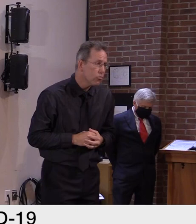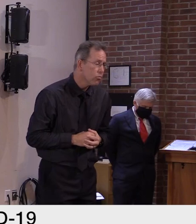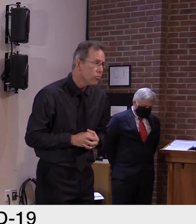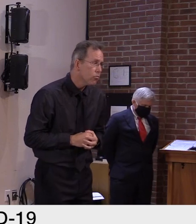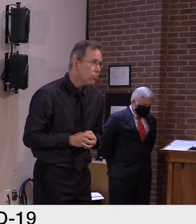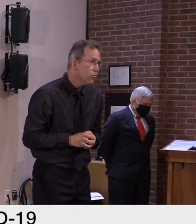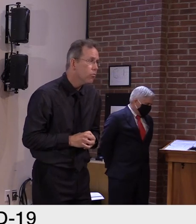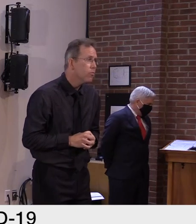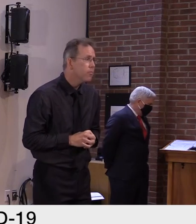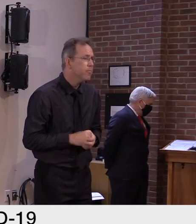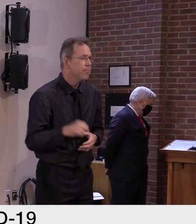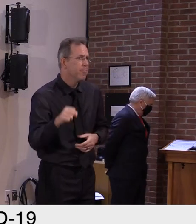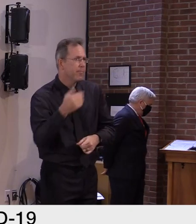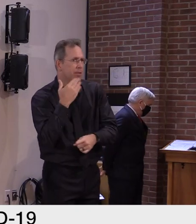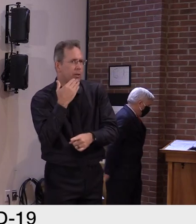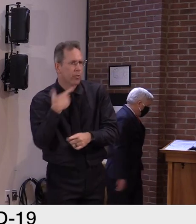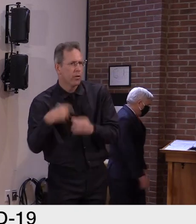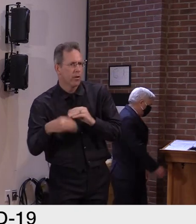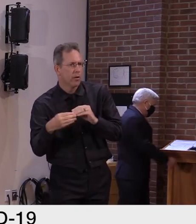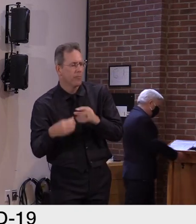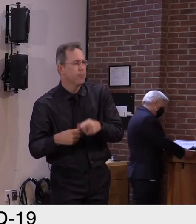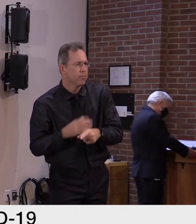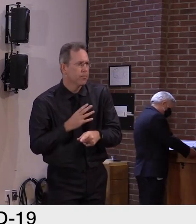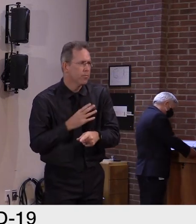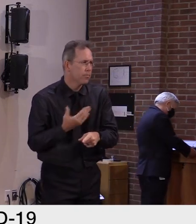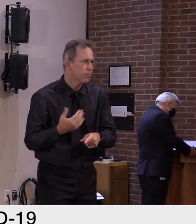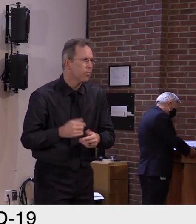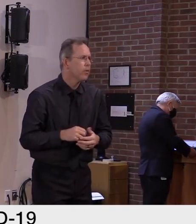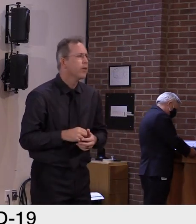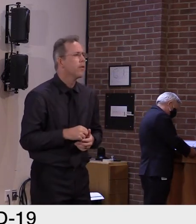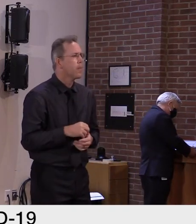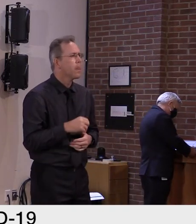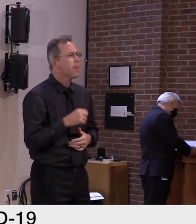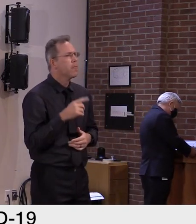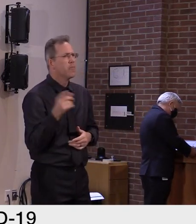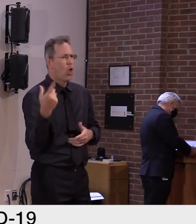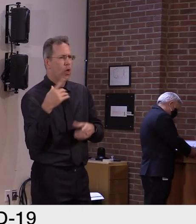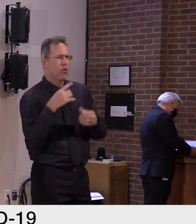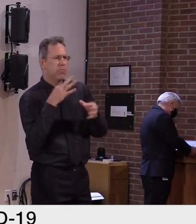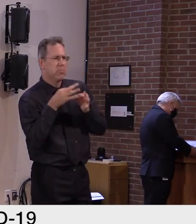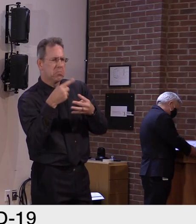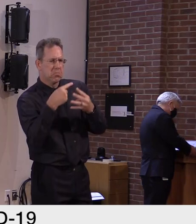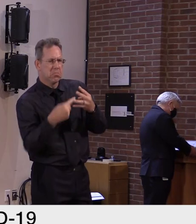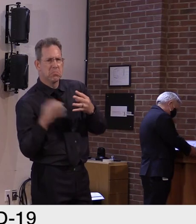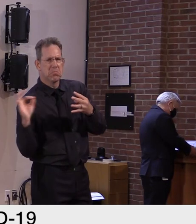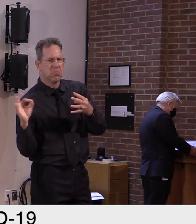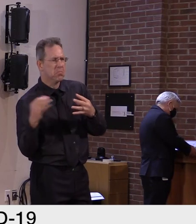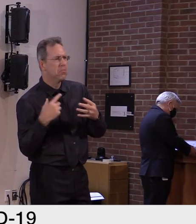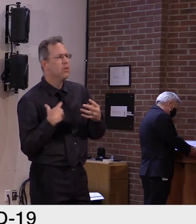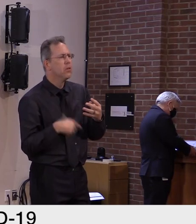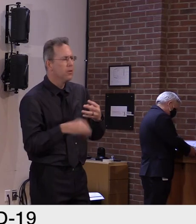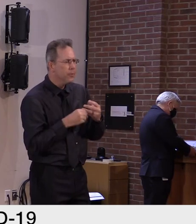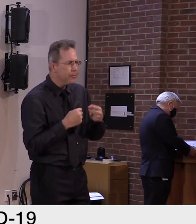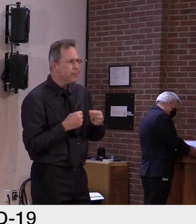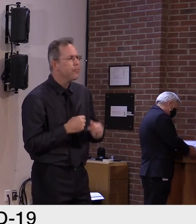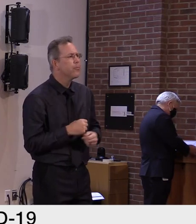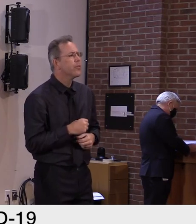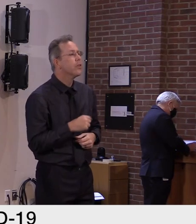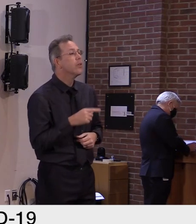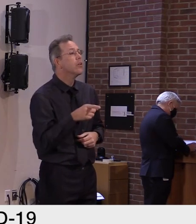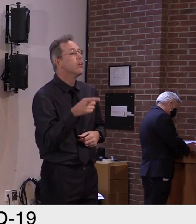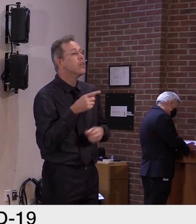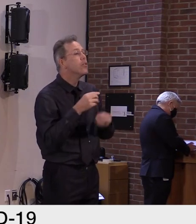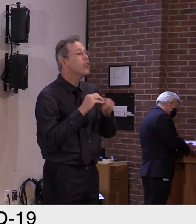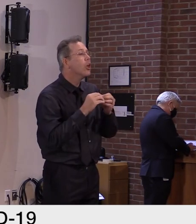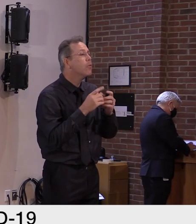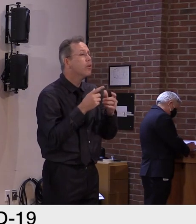Yeah, thanks, Governor. I think you covered a piece of it there at the end, but I was just going to add that the data does not show that if you